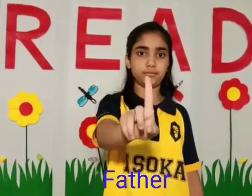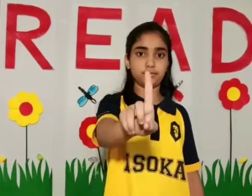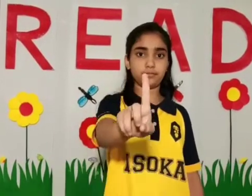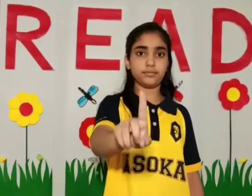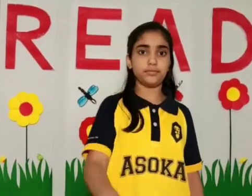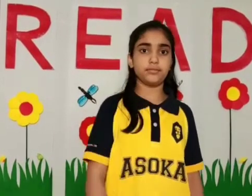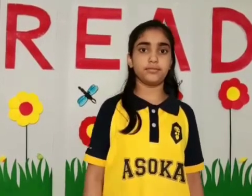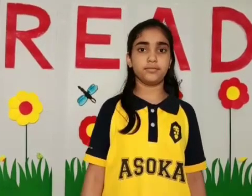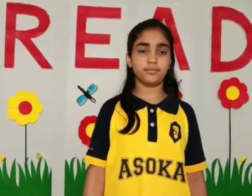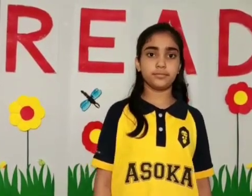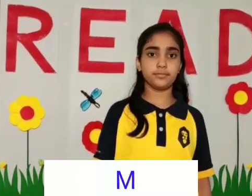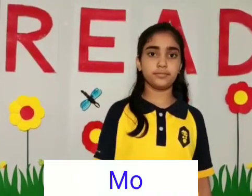father.